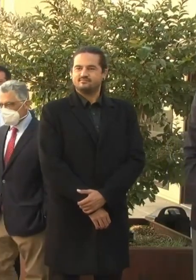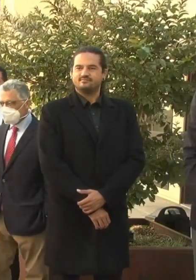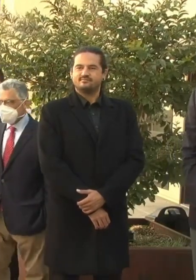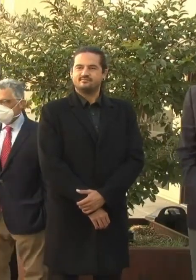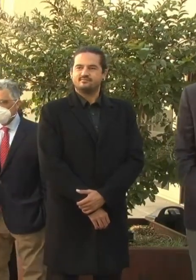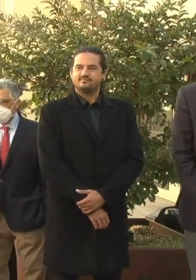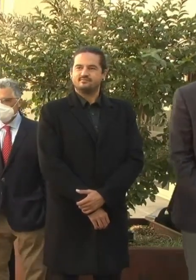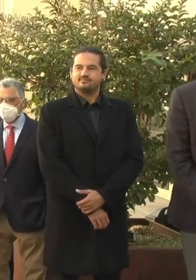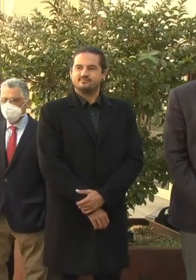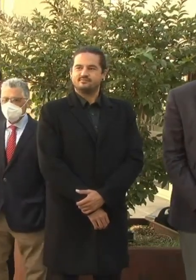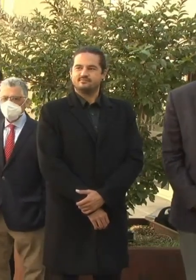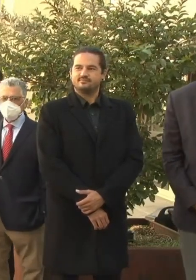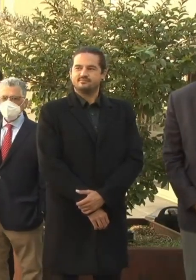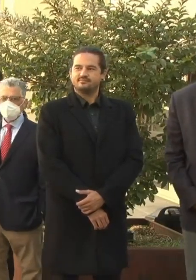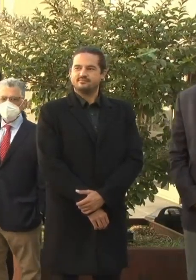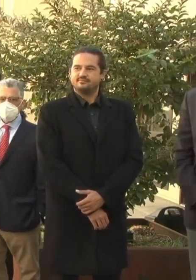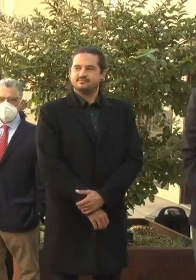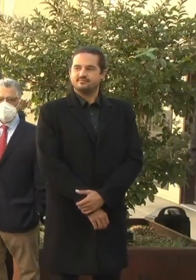Yep.